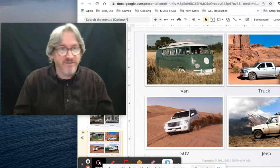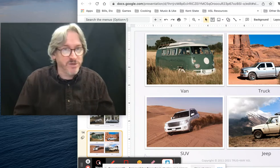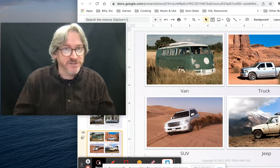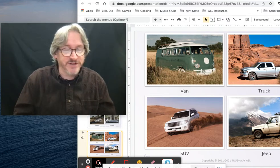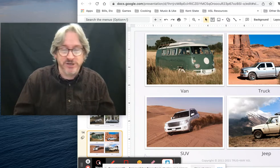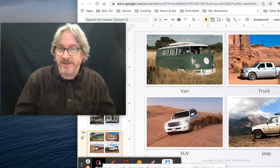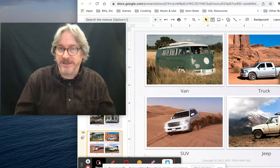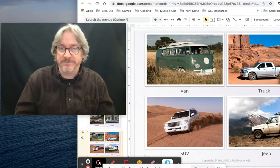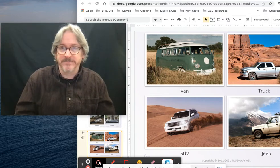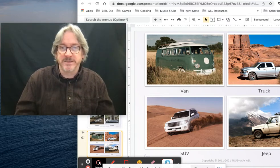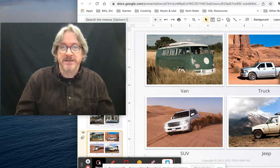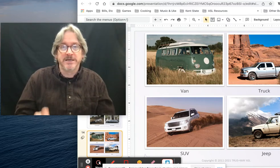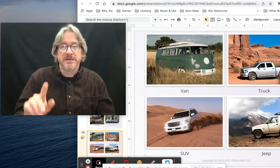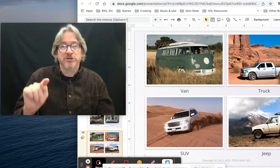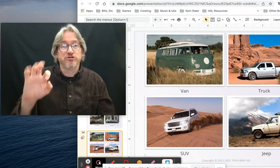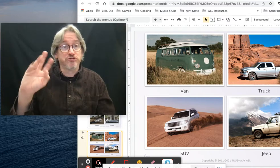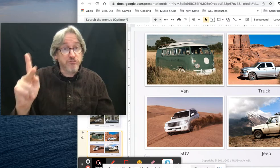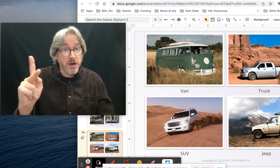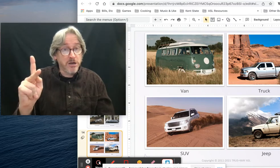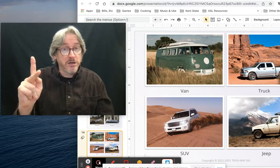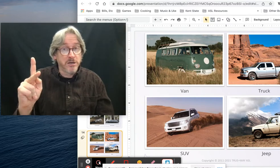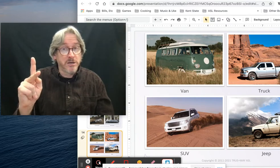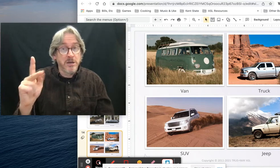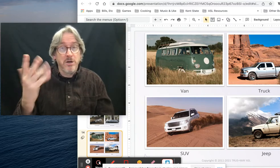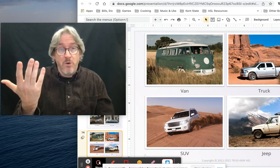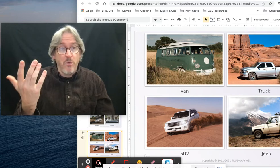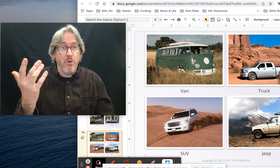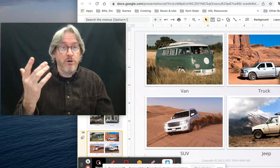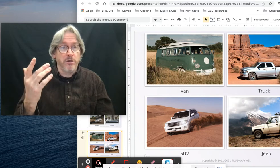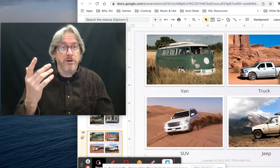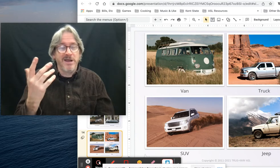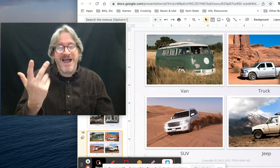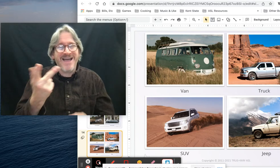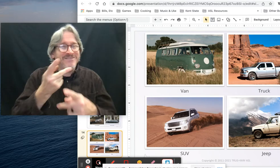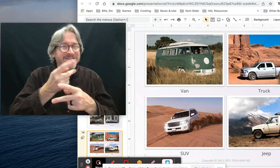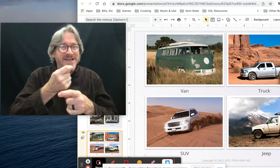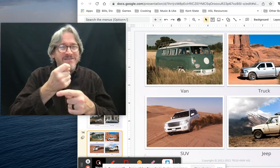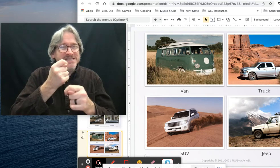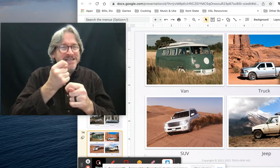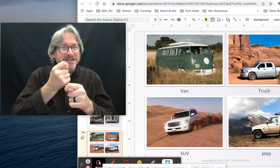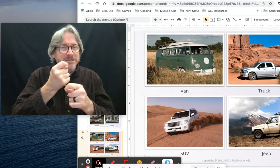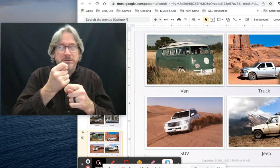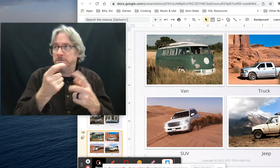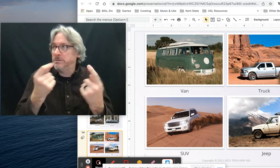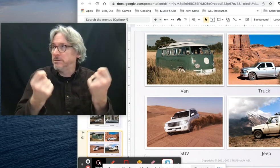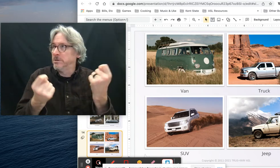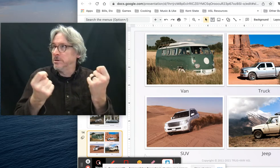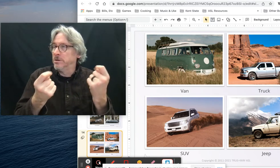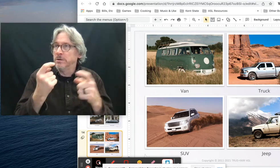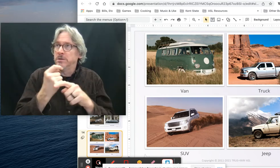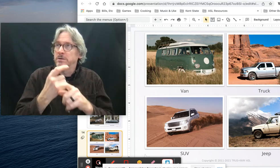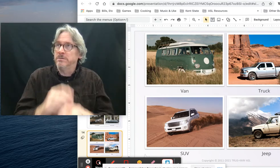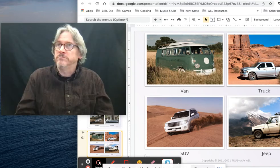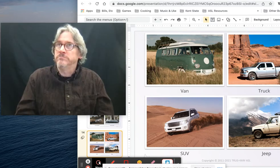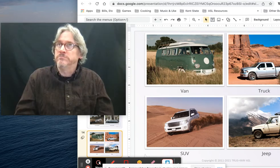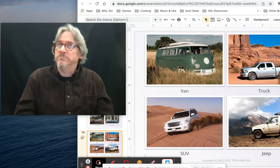I've always just fingerspelled it. Truck, or I've seen,